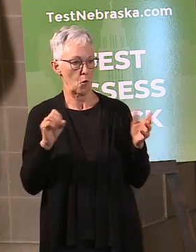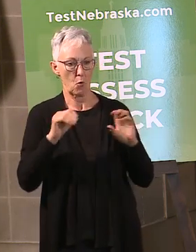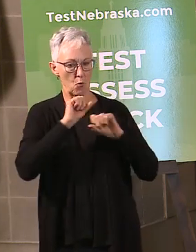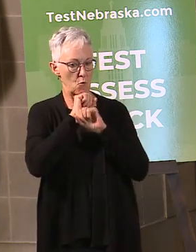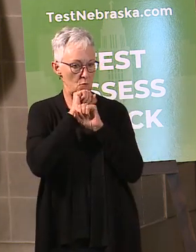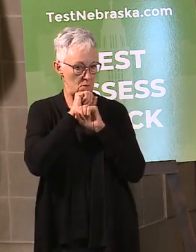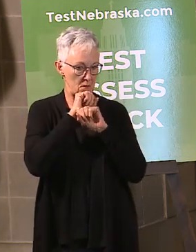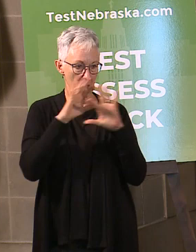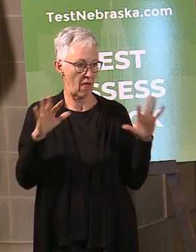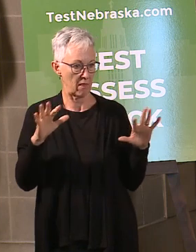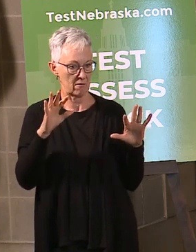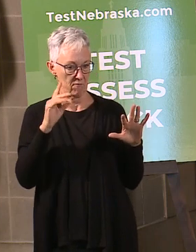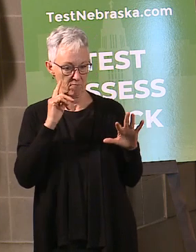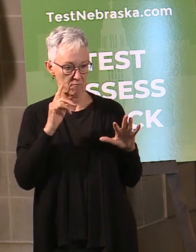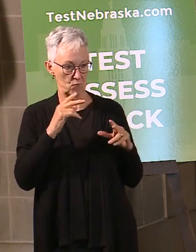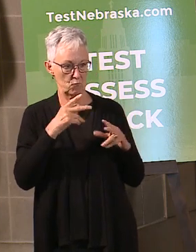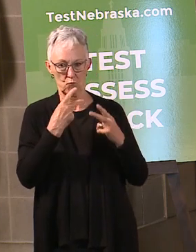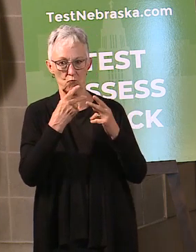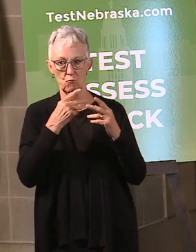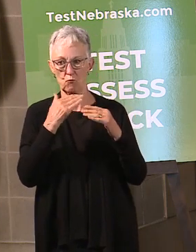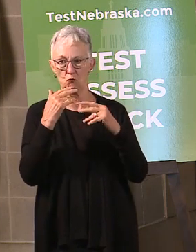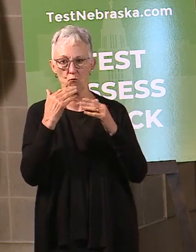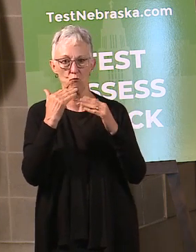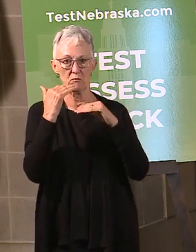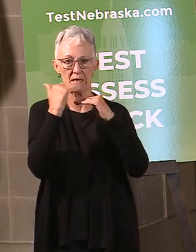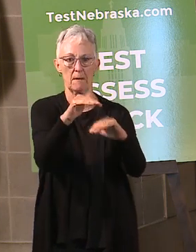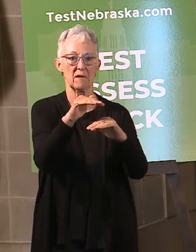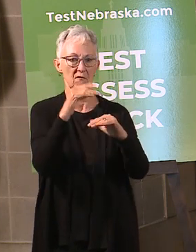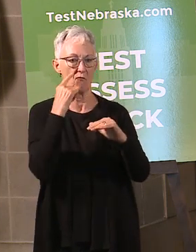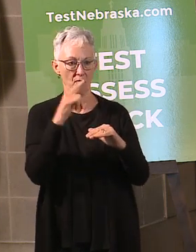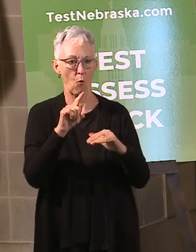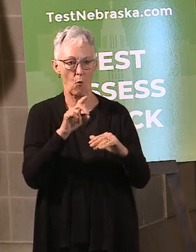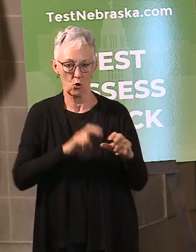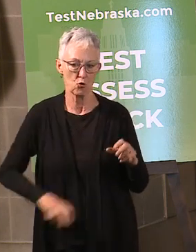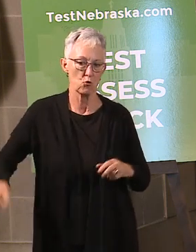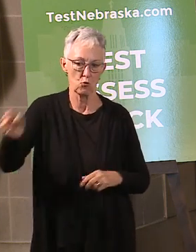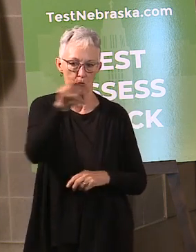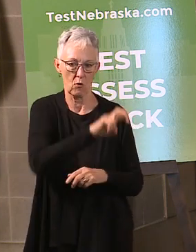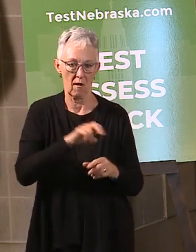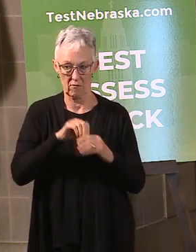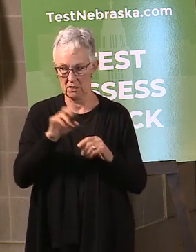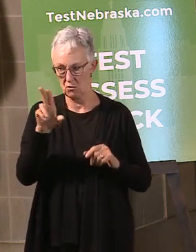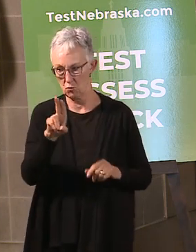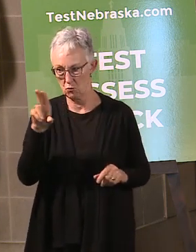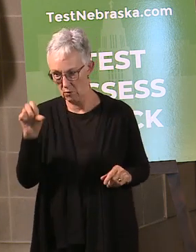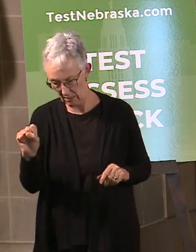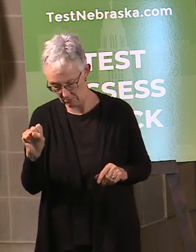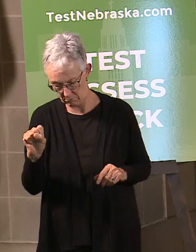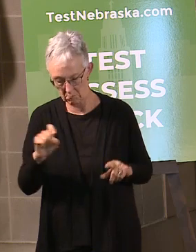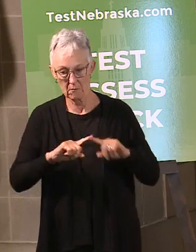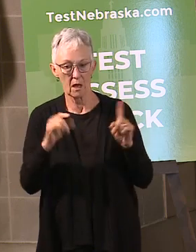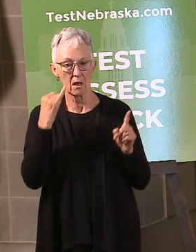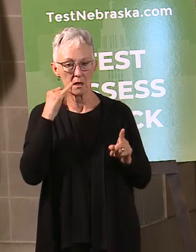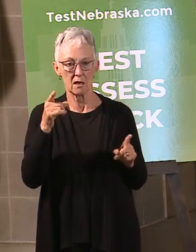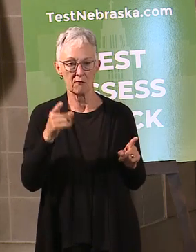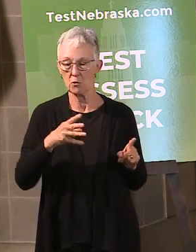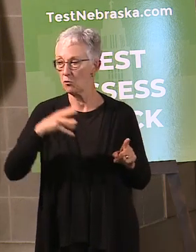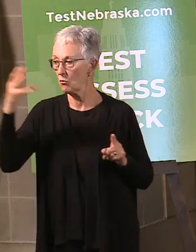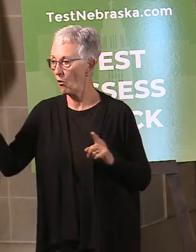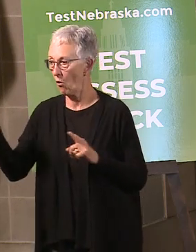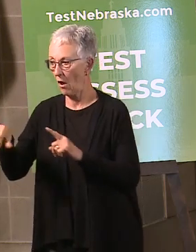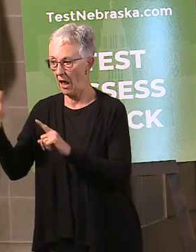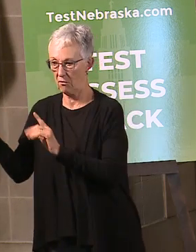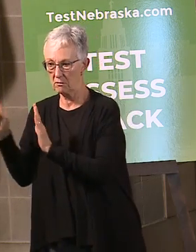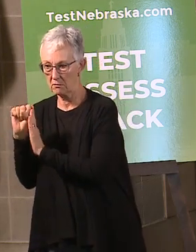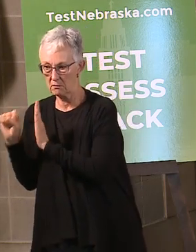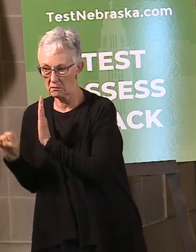here for domestic travel. And again, for Memorial Day weekend, if you are going out of state and you're coming back, if you're going to one of the surrounding states, you're